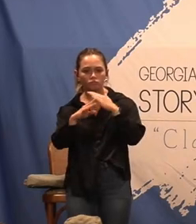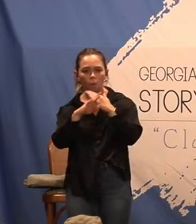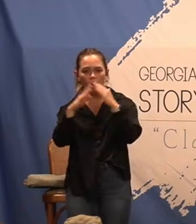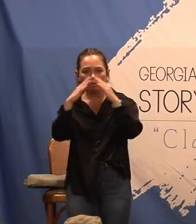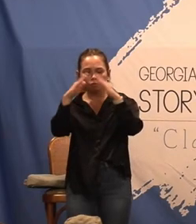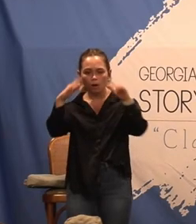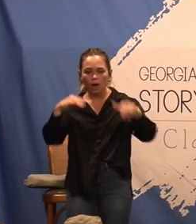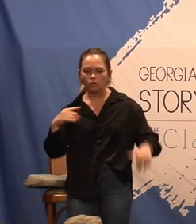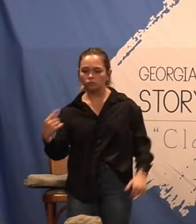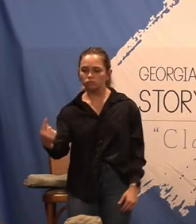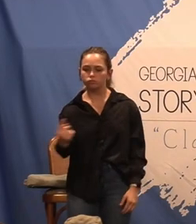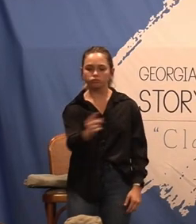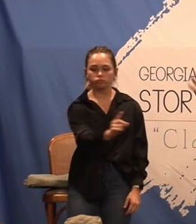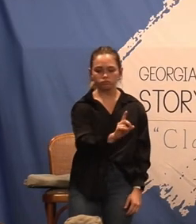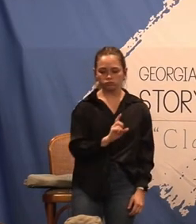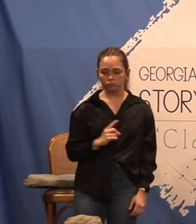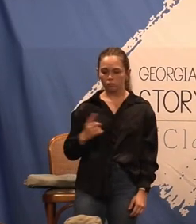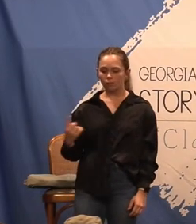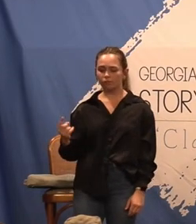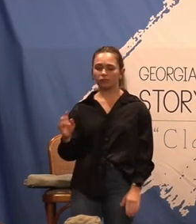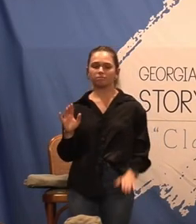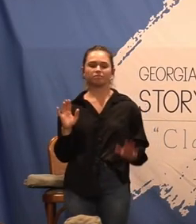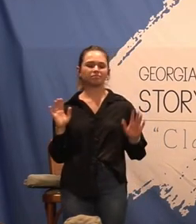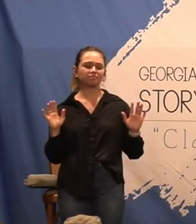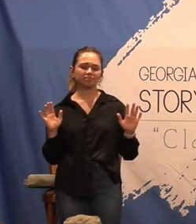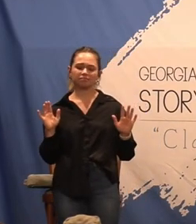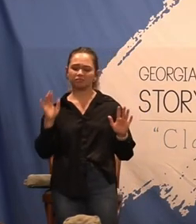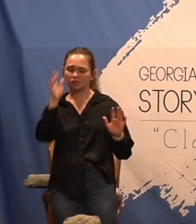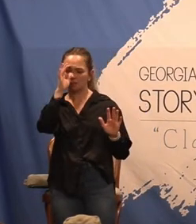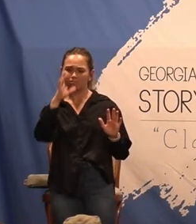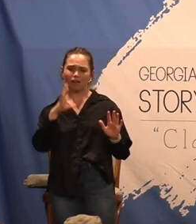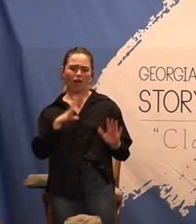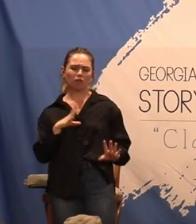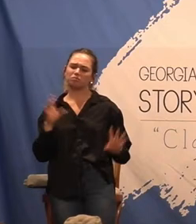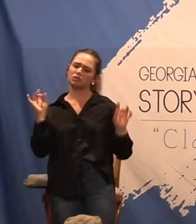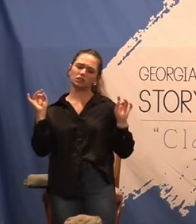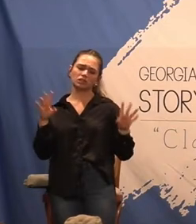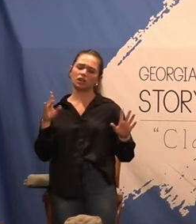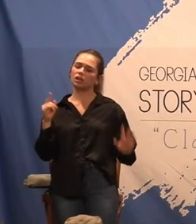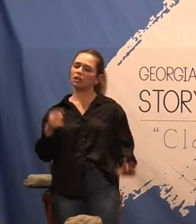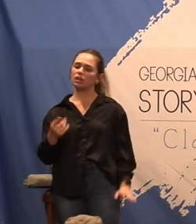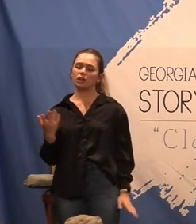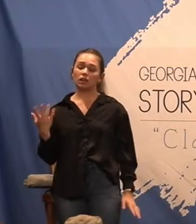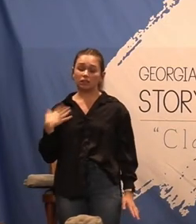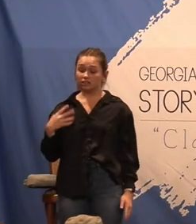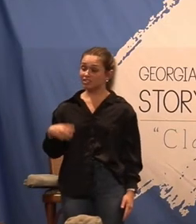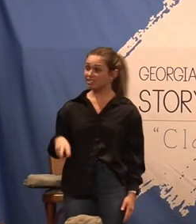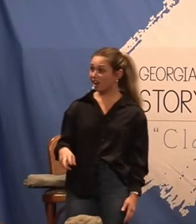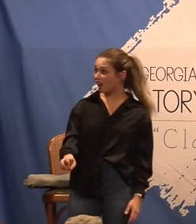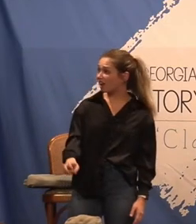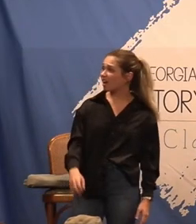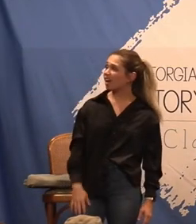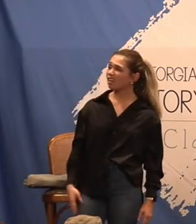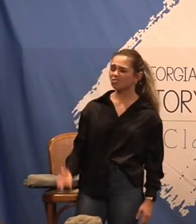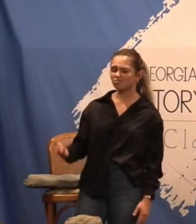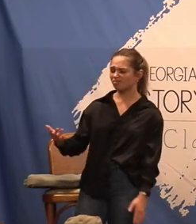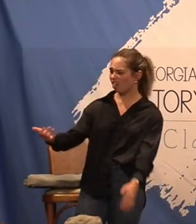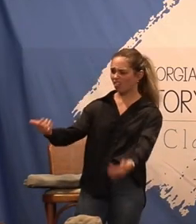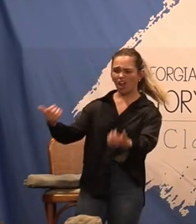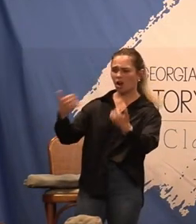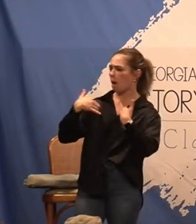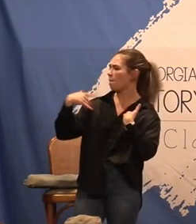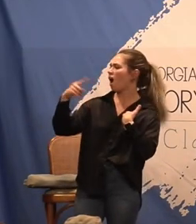premises. Dog said, man, I am so sick of you. And he said, snake, let him have it.